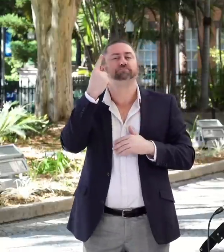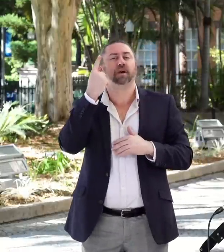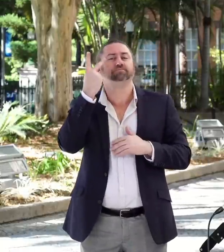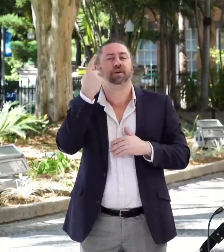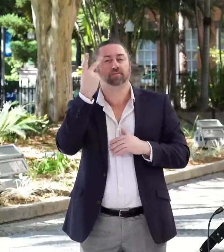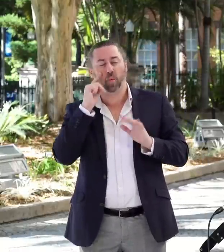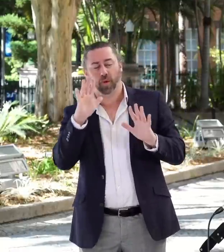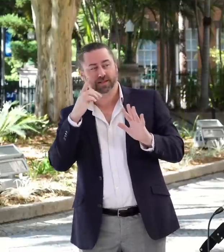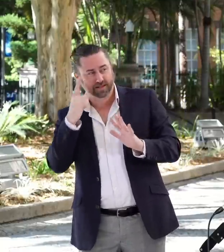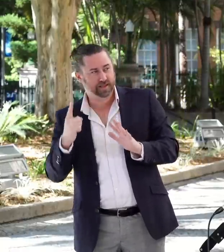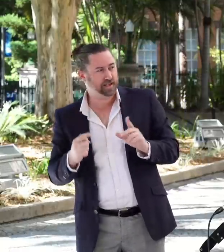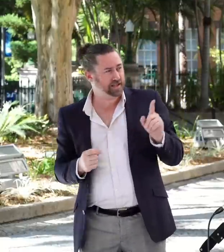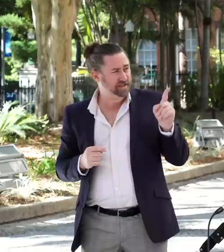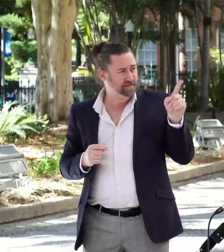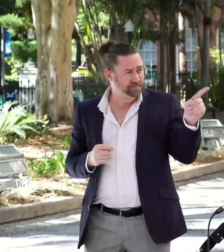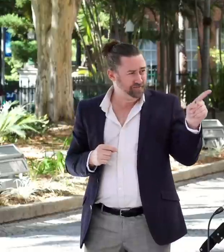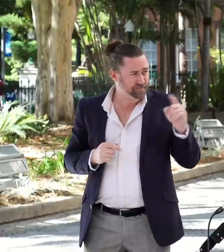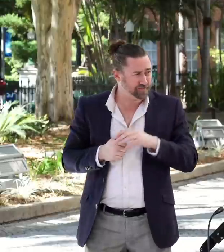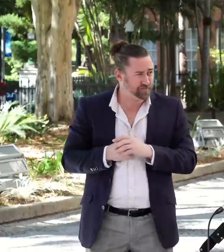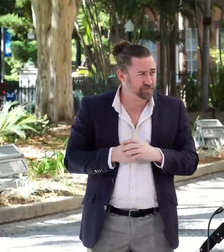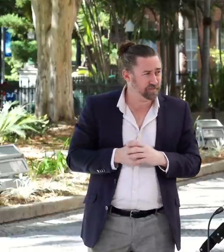days.